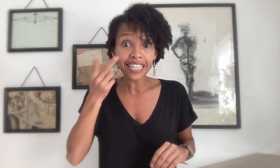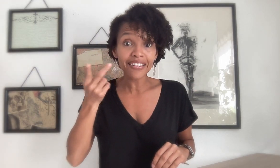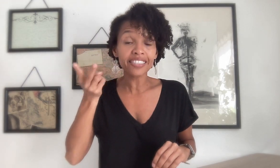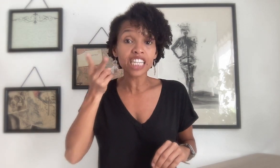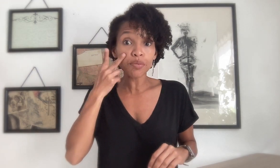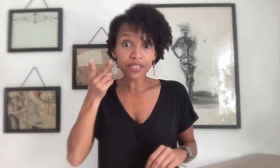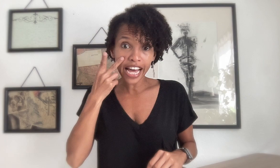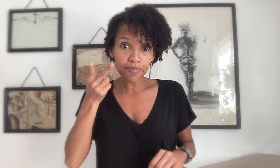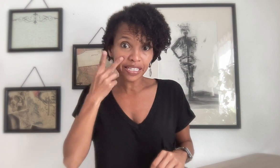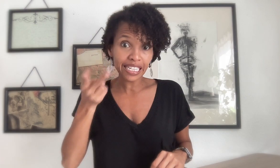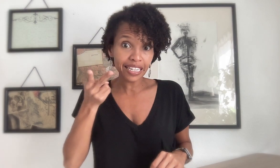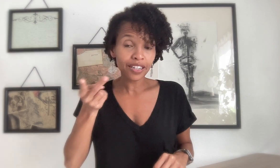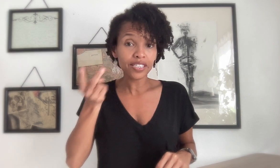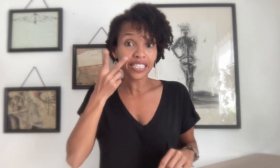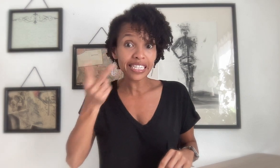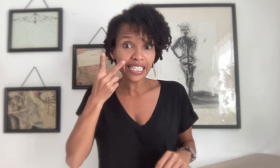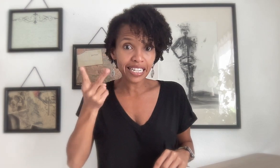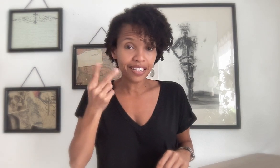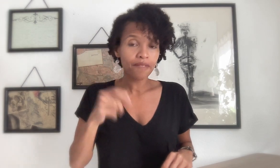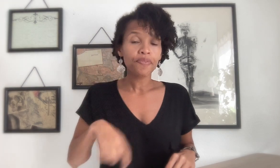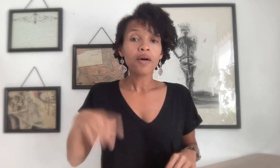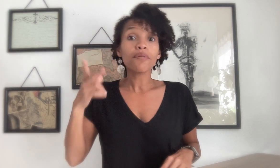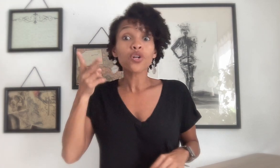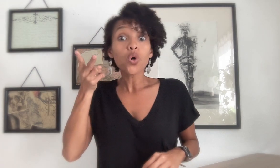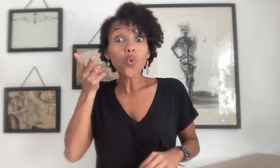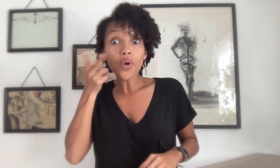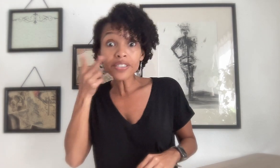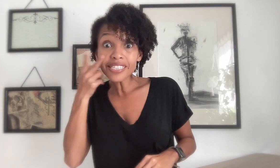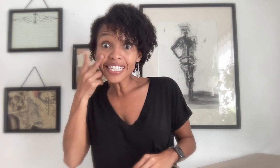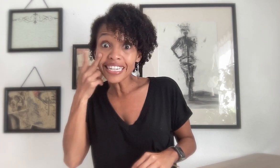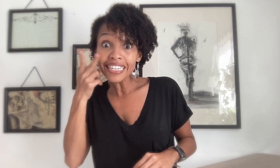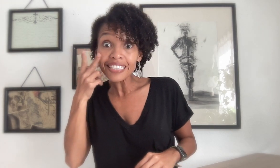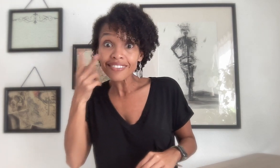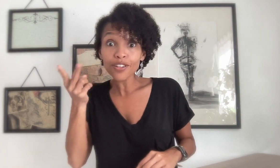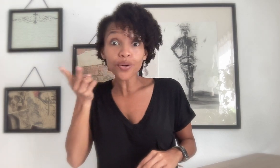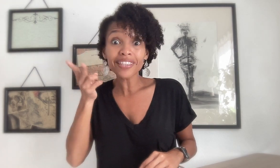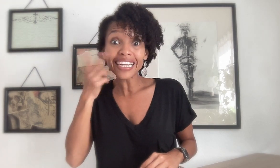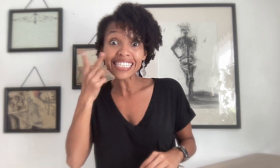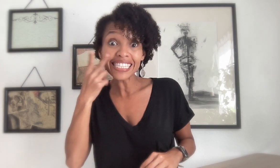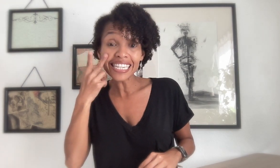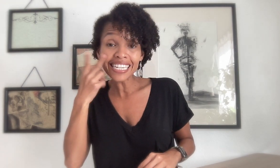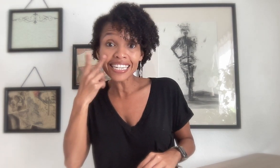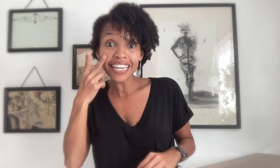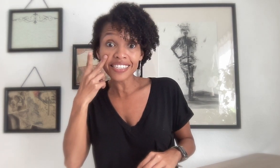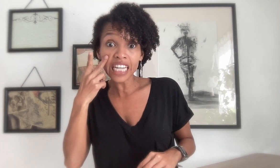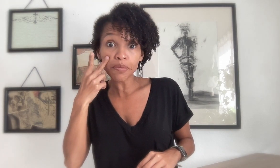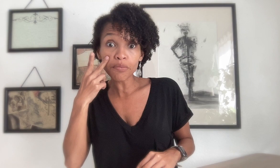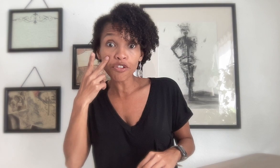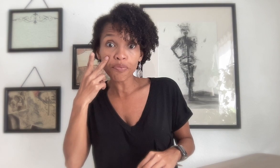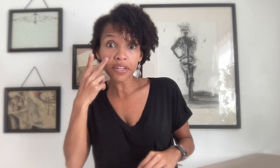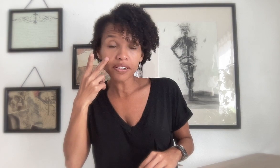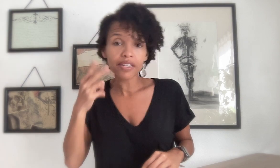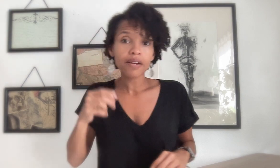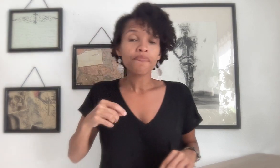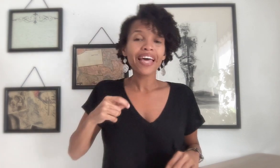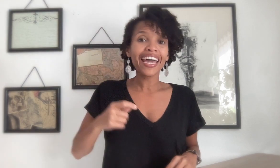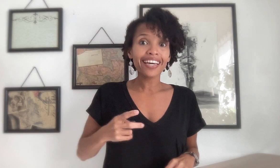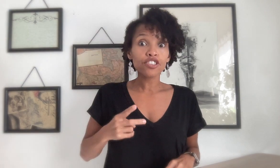they double tap C, CC. But we'll see or let's see is a double movement. And